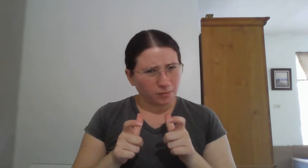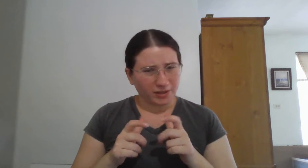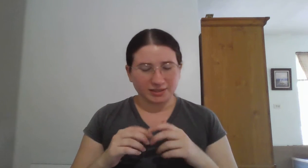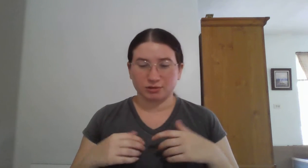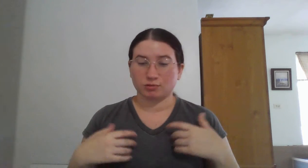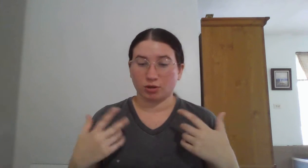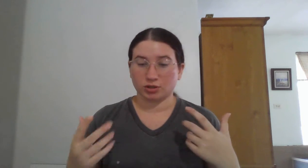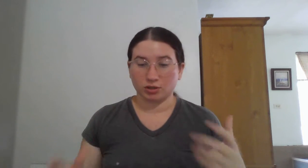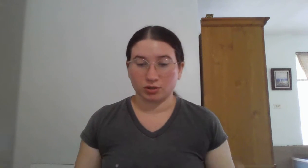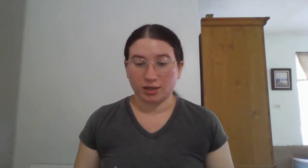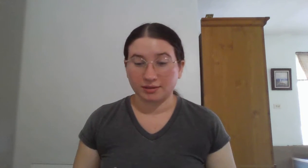that's how small it's going to look like.